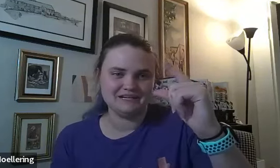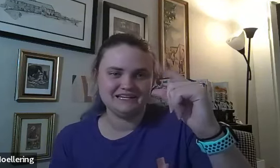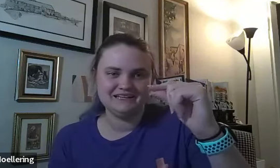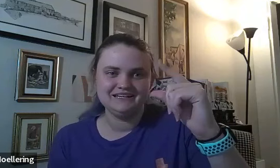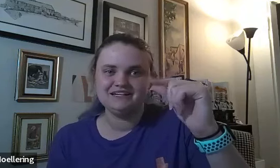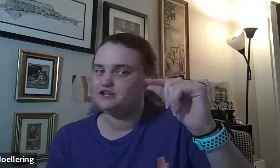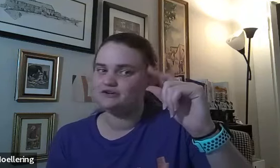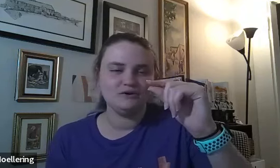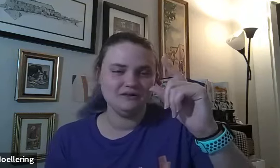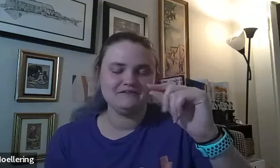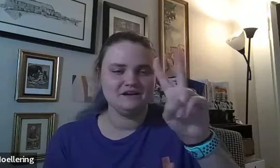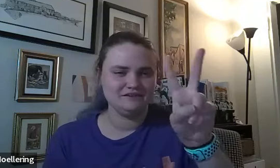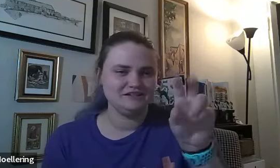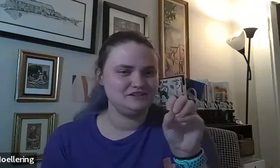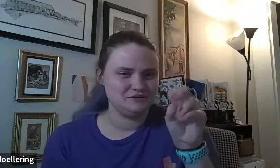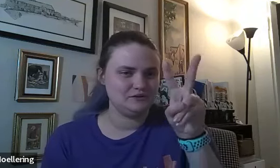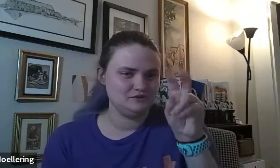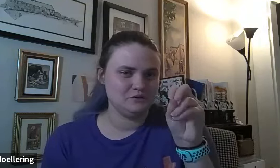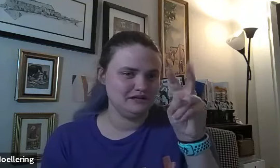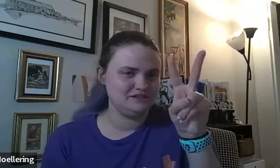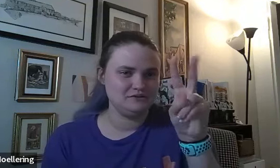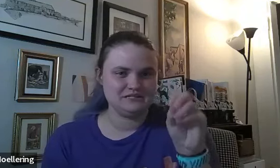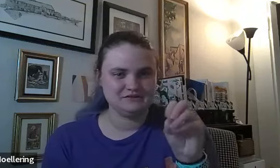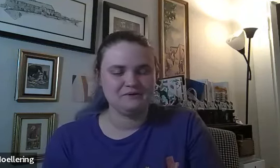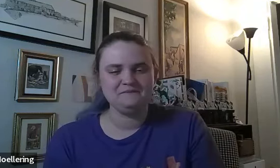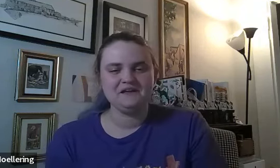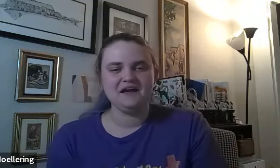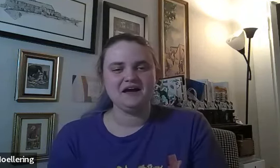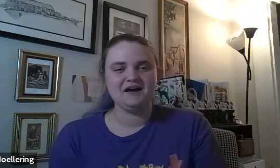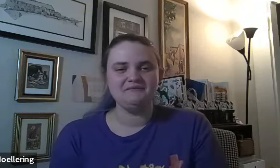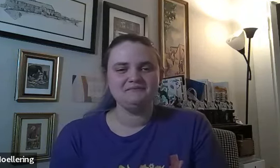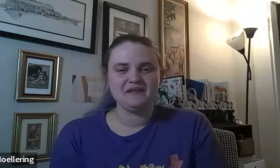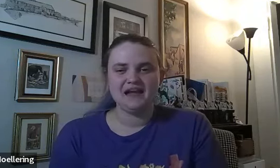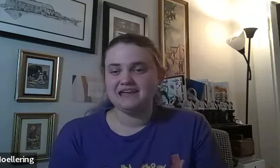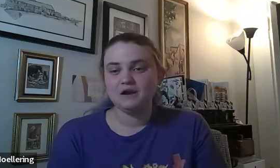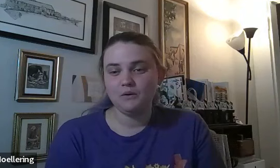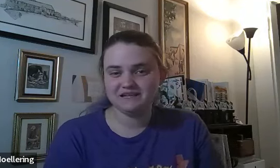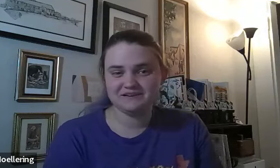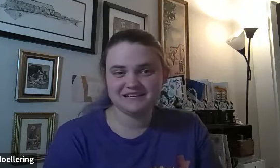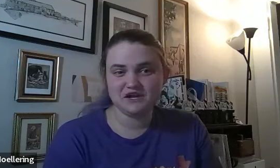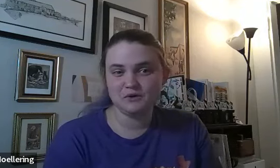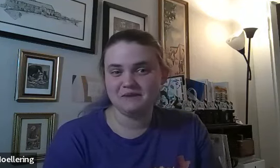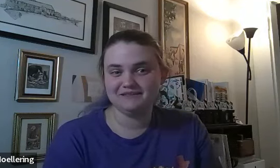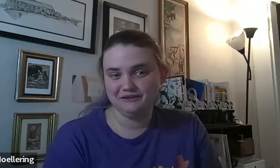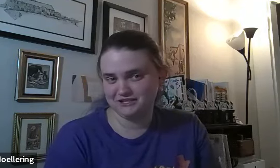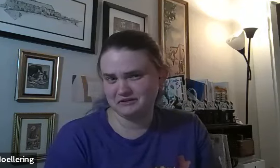20, you're totally fine if you did a 20, 2-0. I can't always guarantee that no one might look at you and